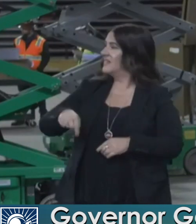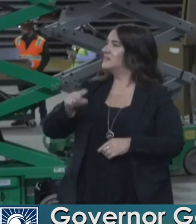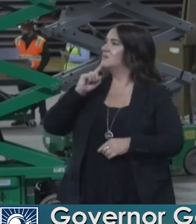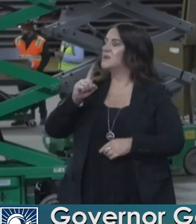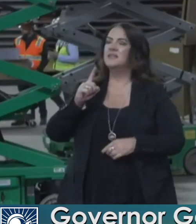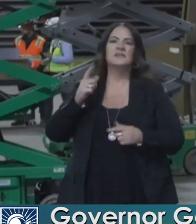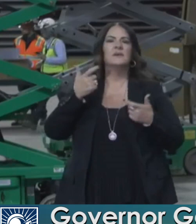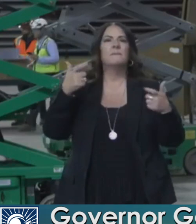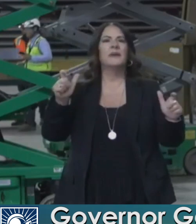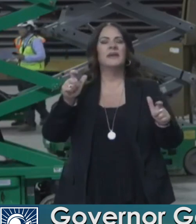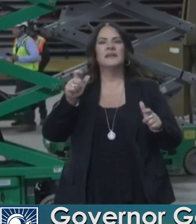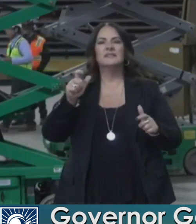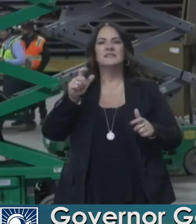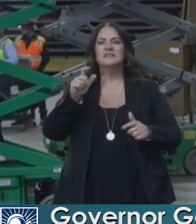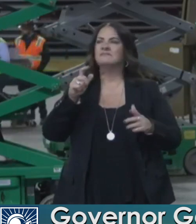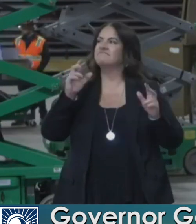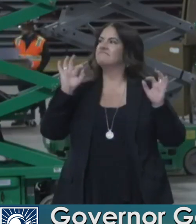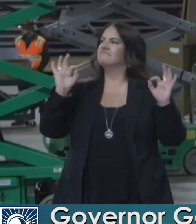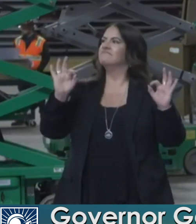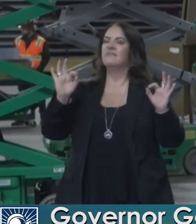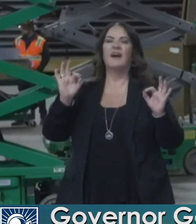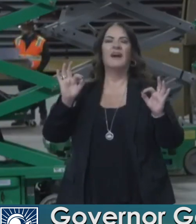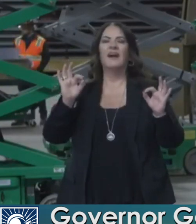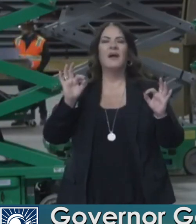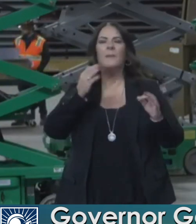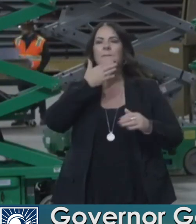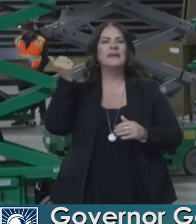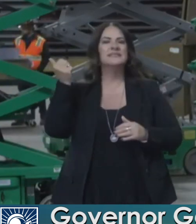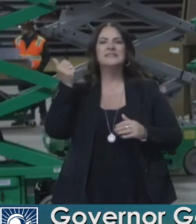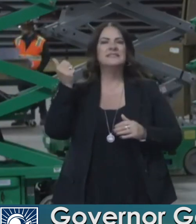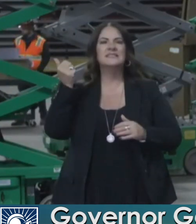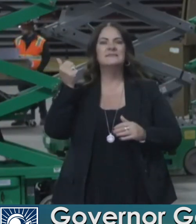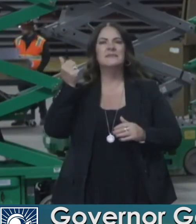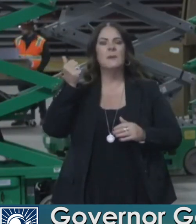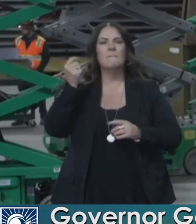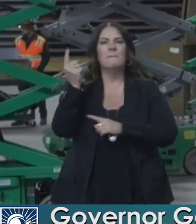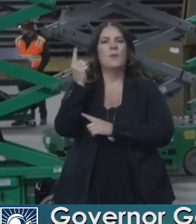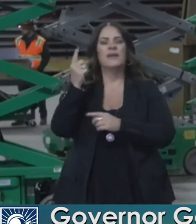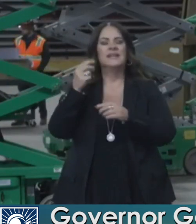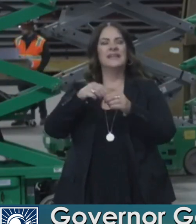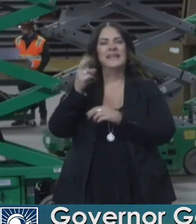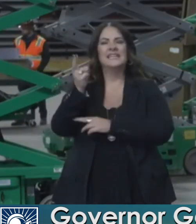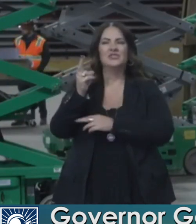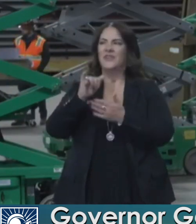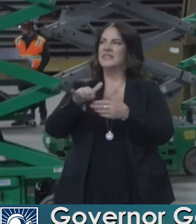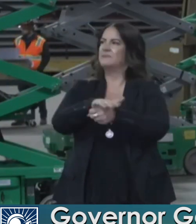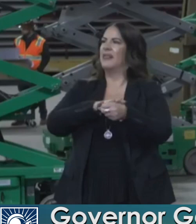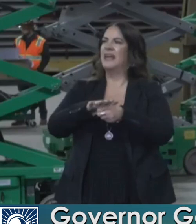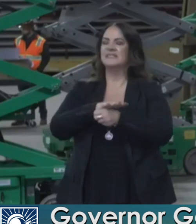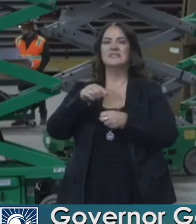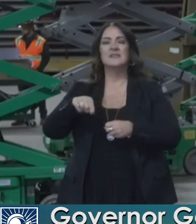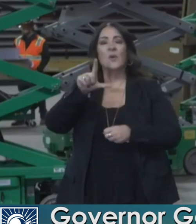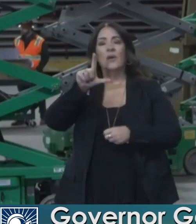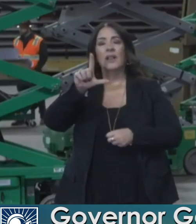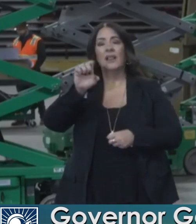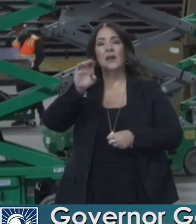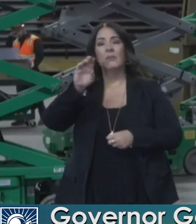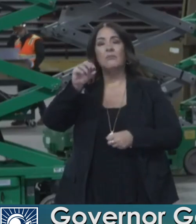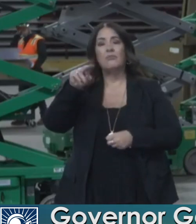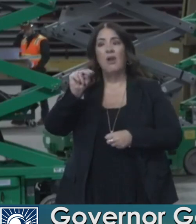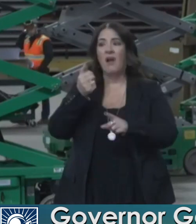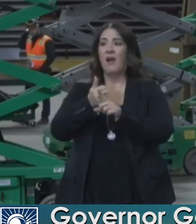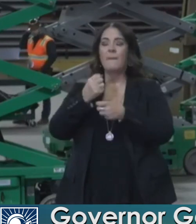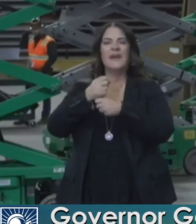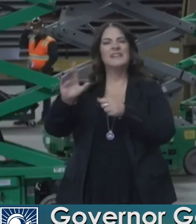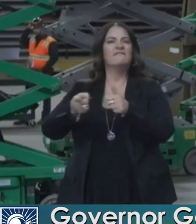in sports history. This is actually where LeBron played his first game, and now it's going to be taking